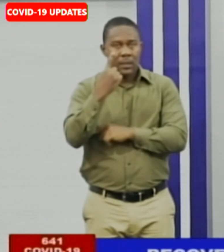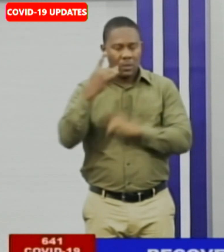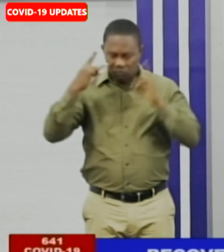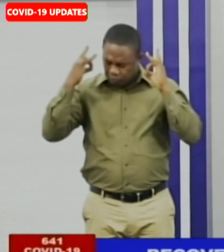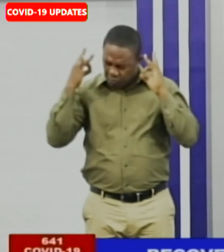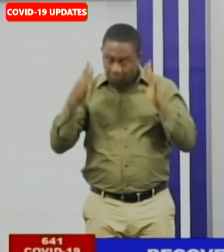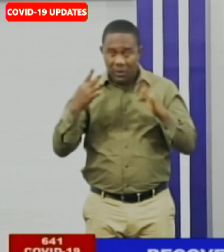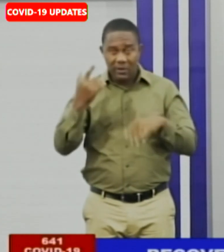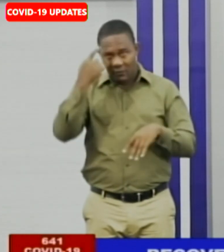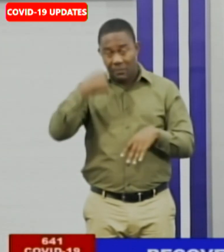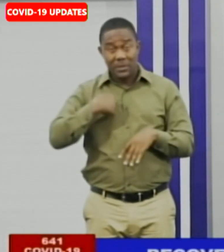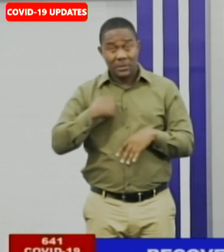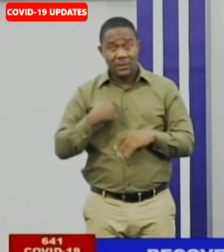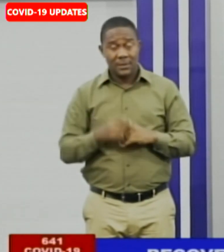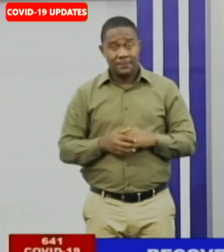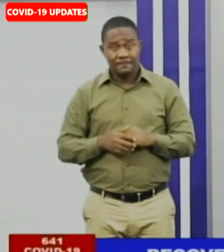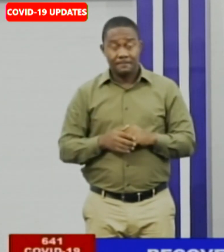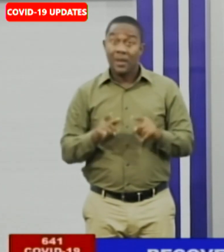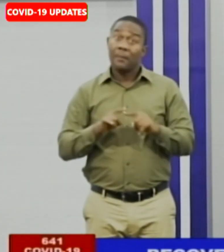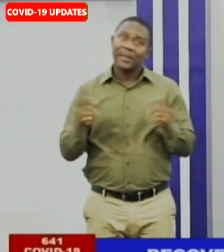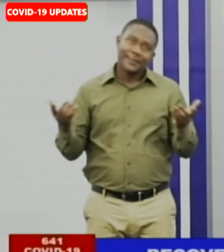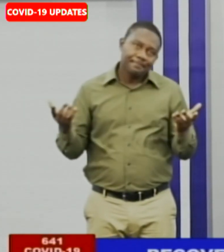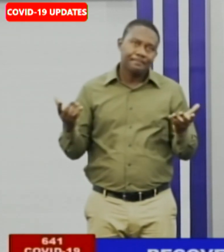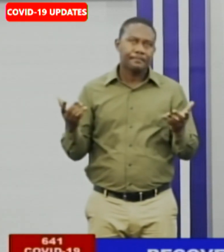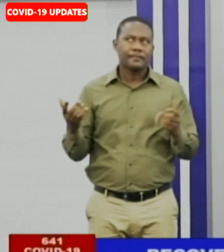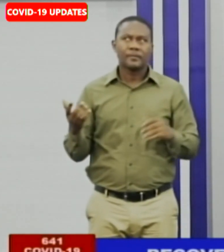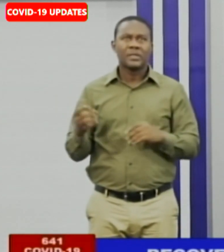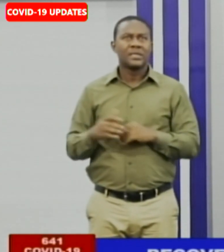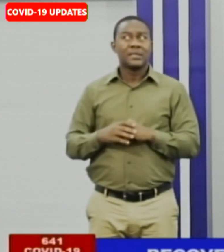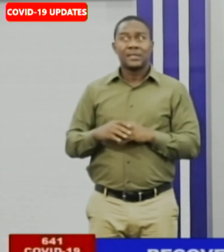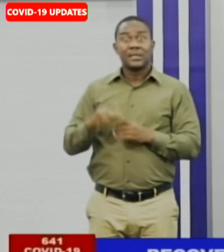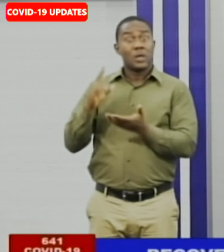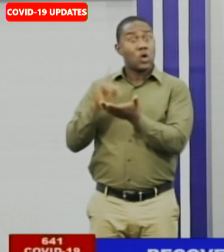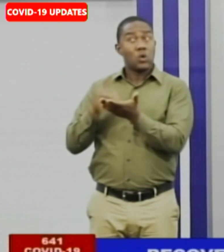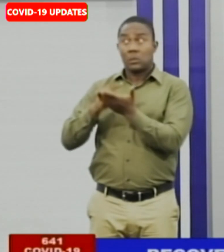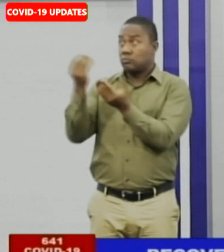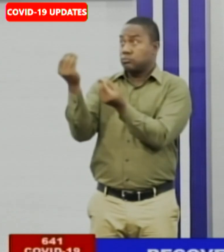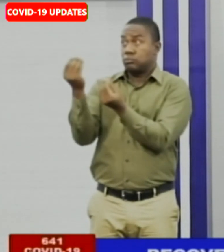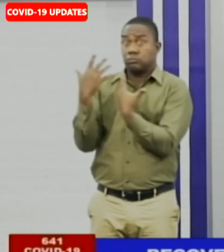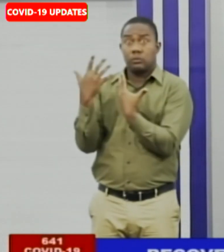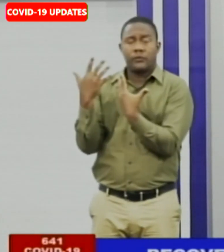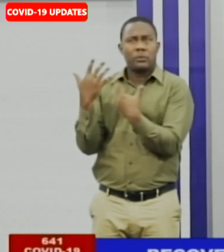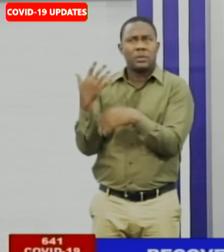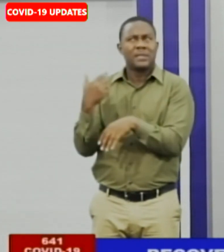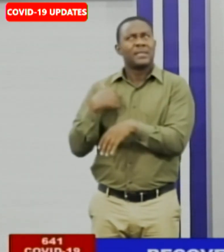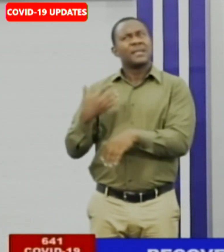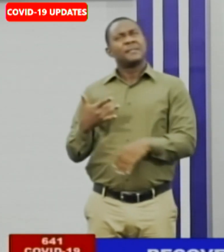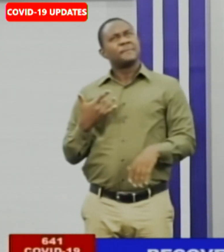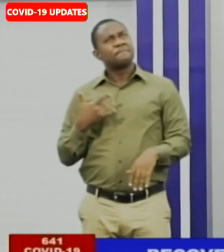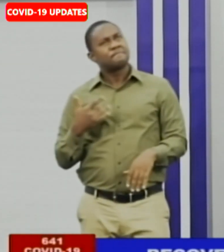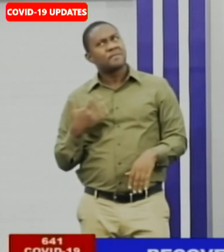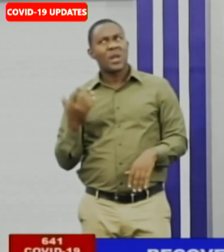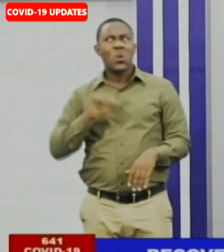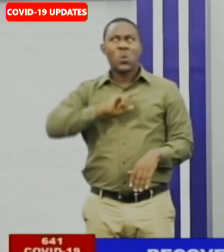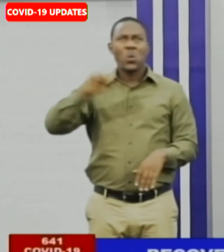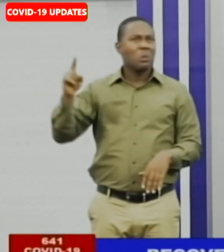day. But thank God, what the gentleman, the doctor told me that at times even makes me feel like maybe I'll go and not come back